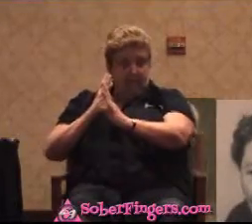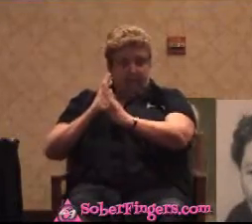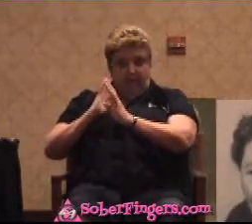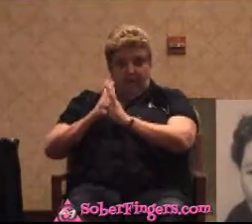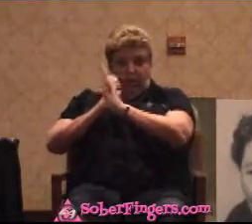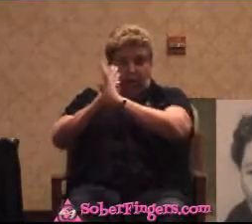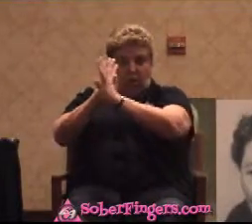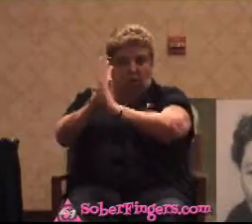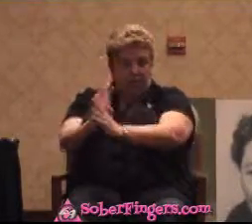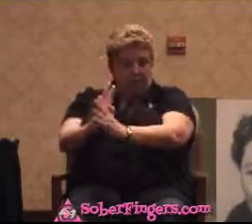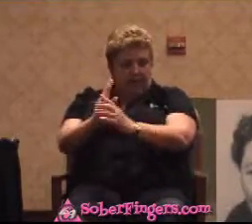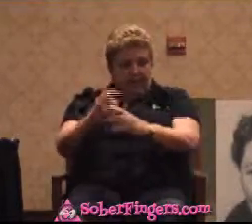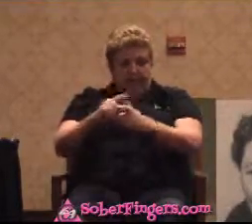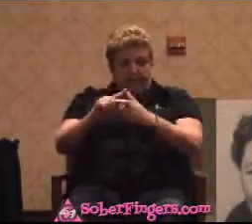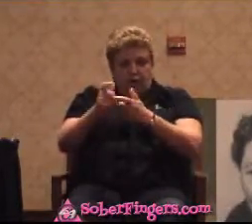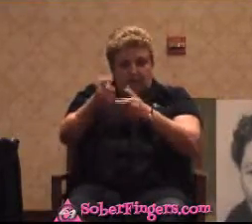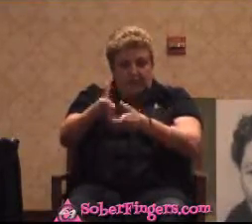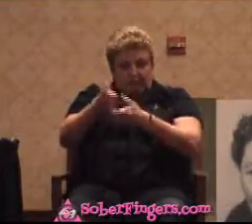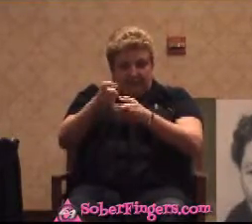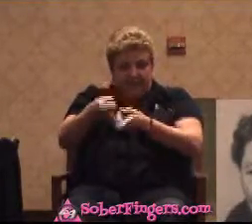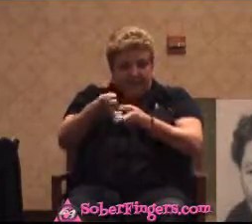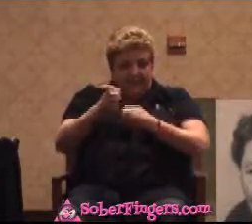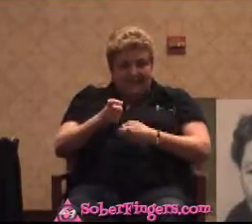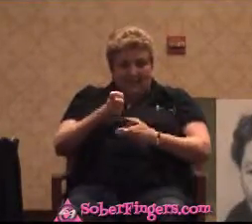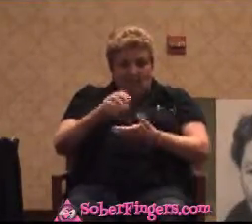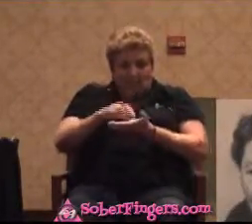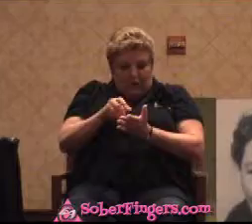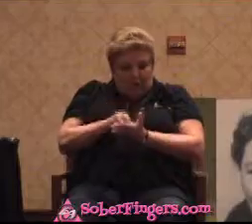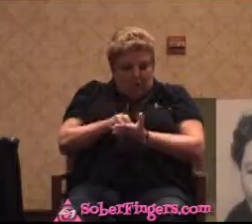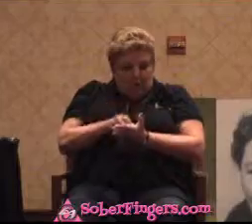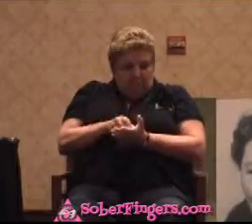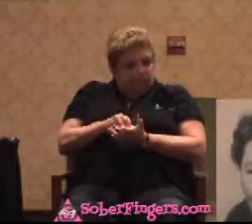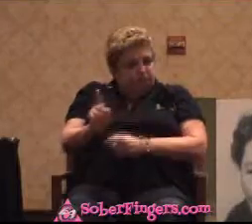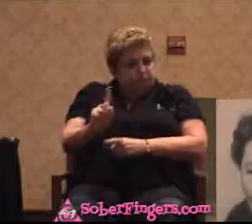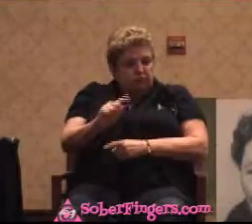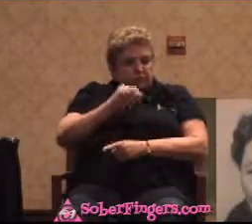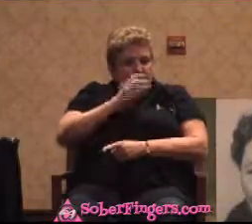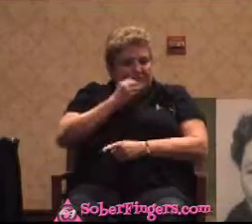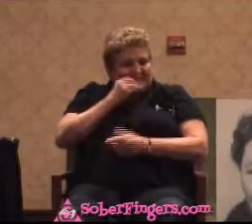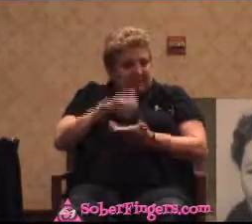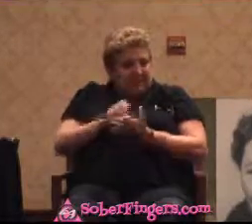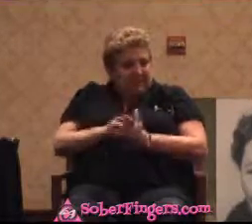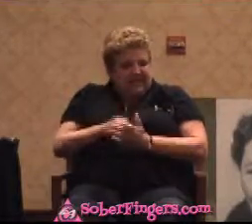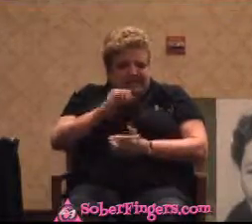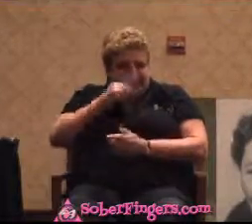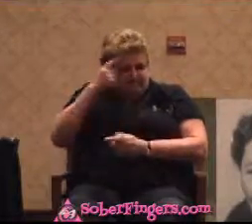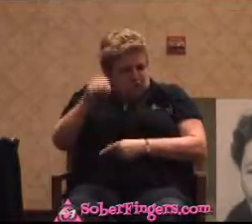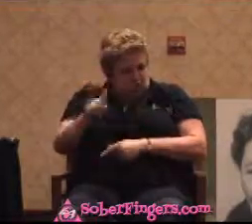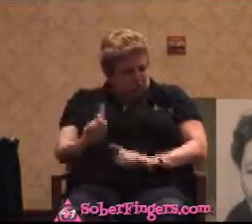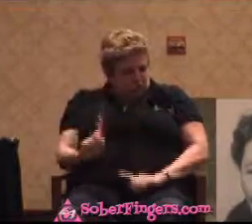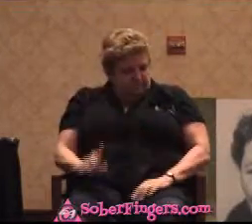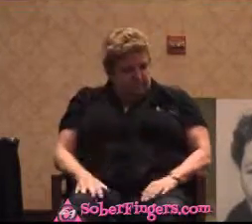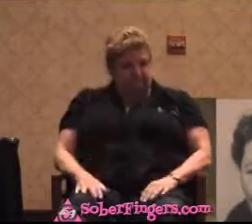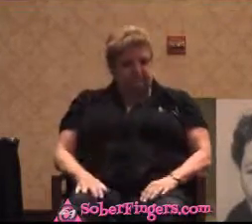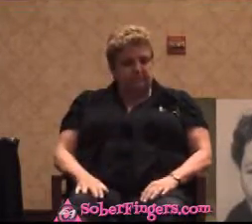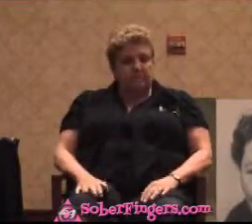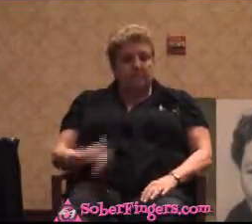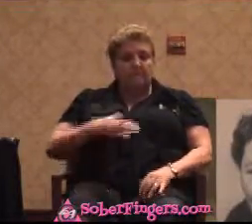they're going to take this little cookie. You do not do that. That is not for you." My brother and sister heard